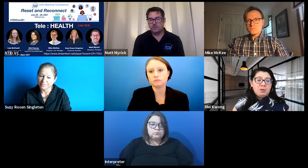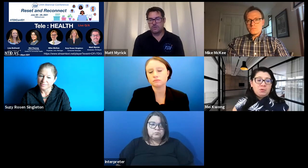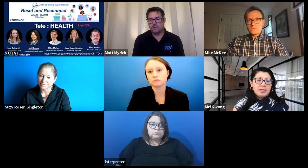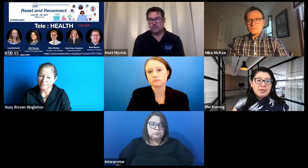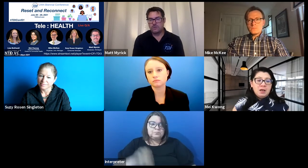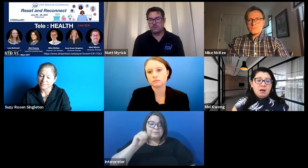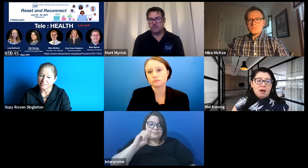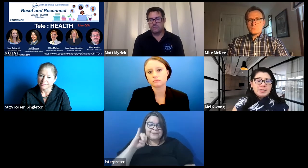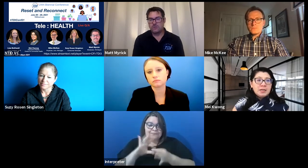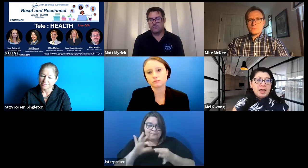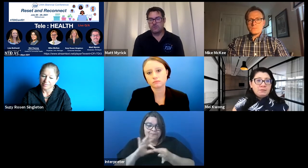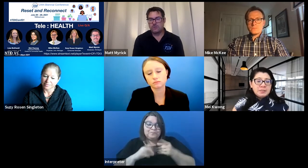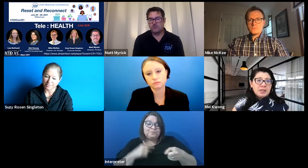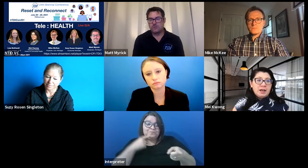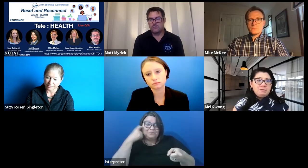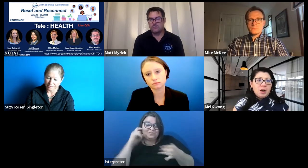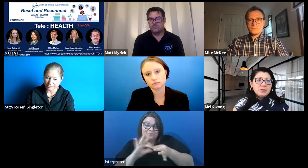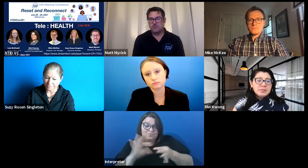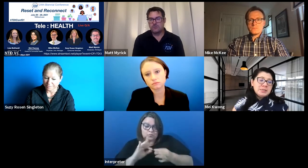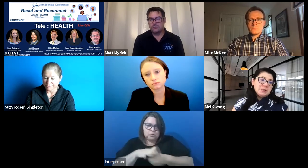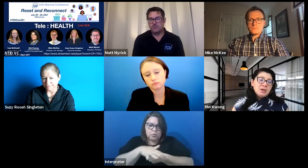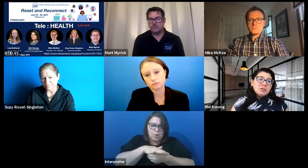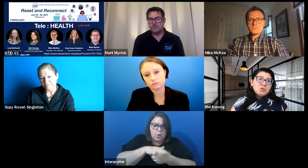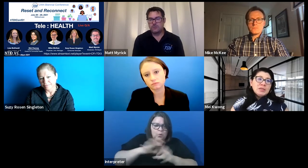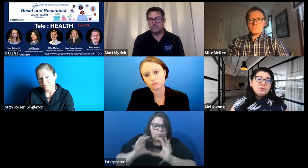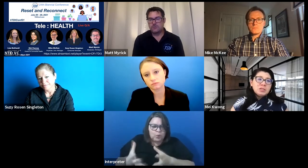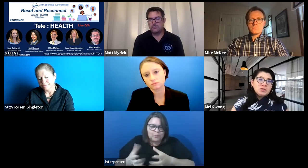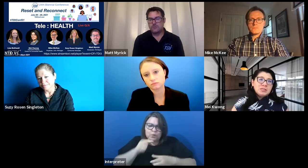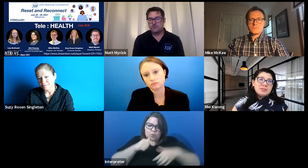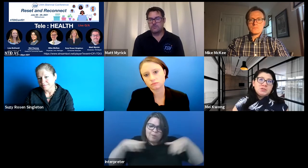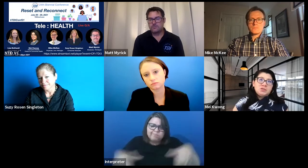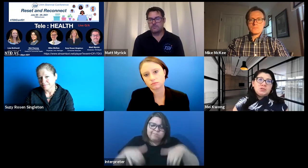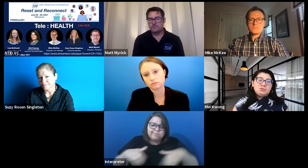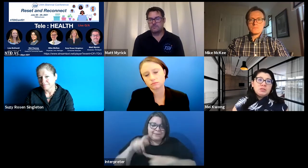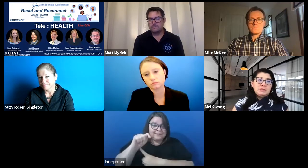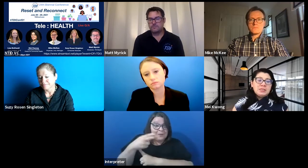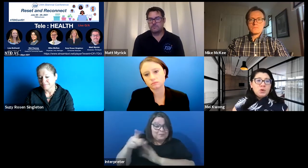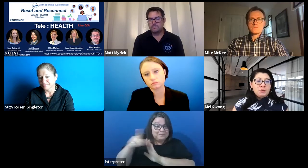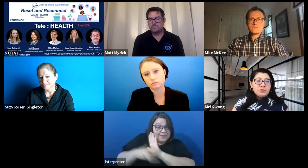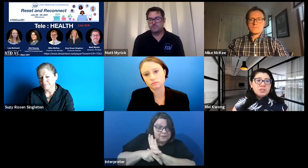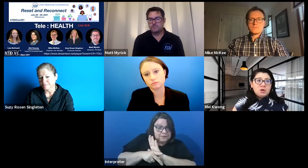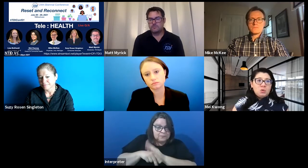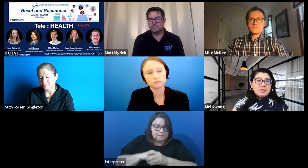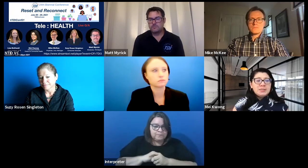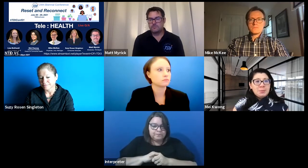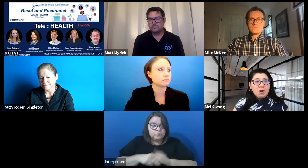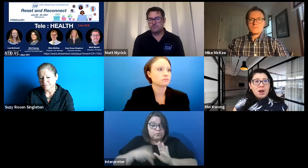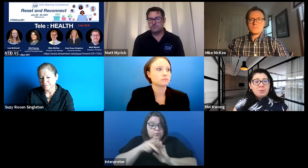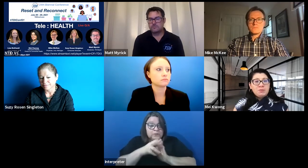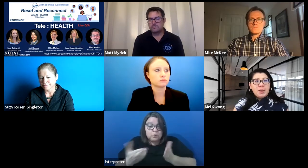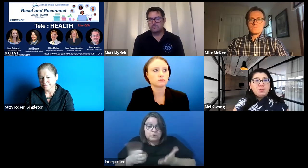that might be working on telehealth and telehealth policies. So what the resource centers do, the 12 regional ones,